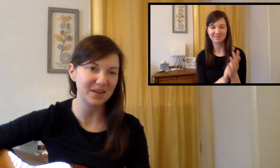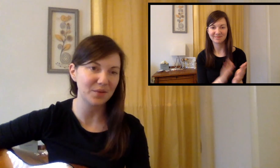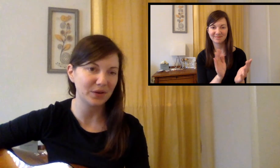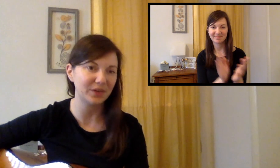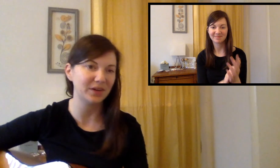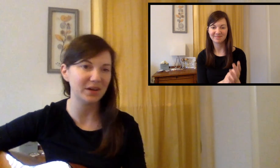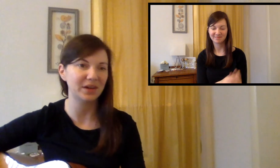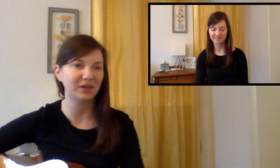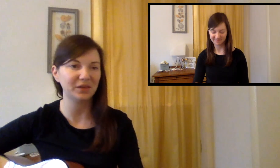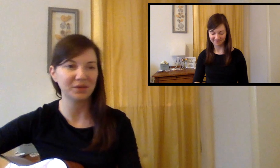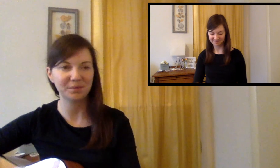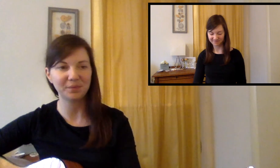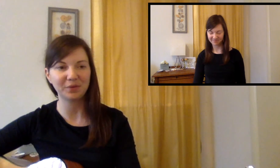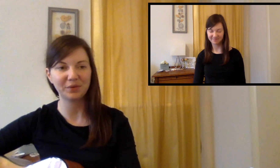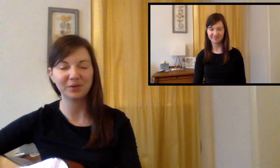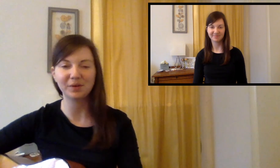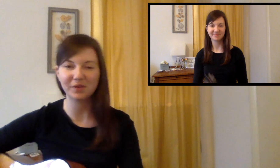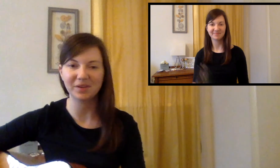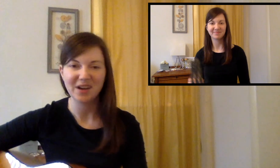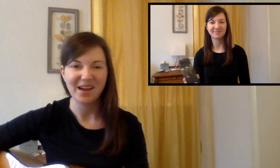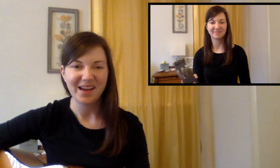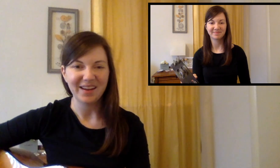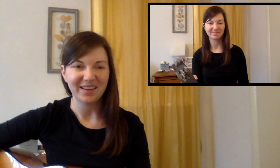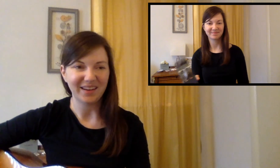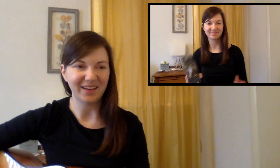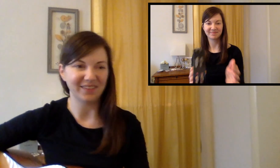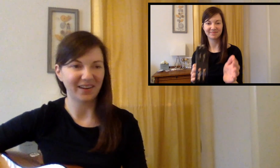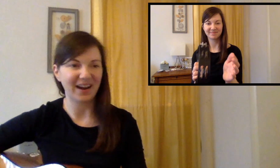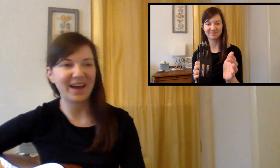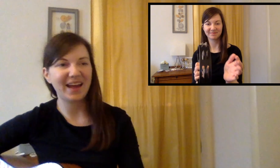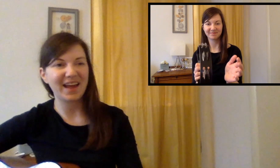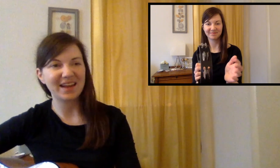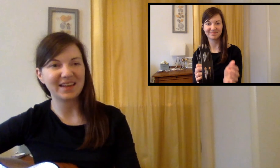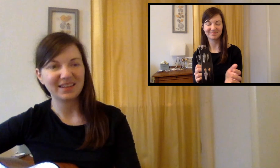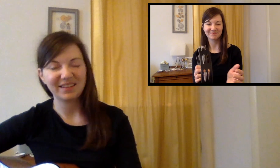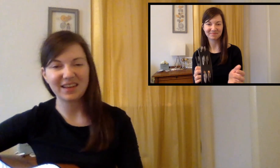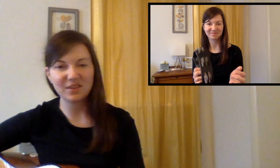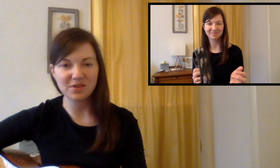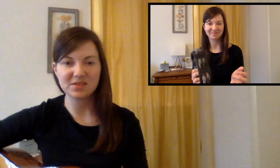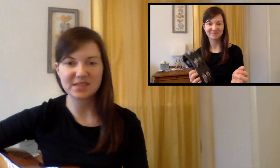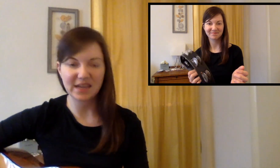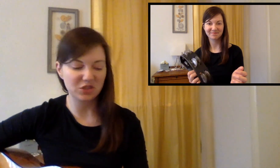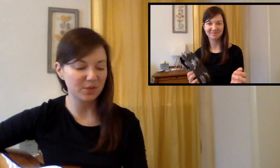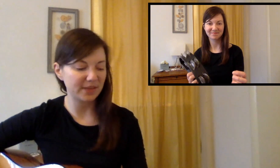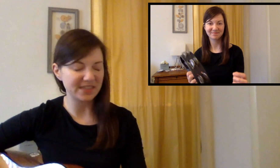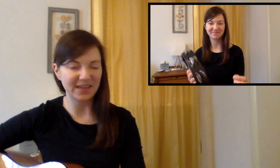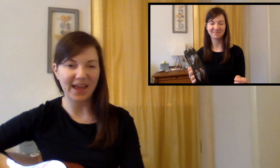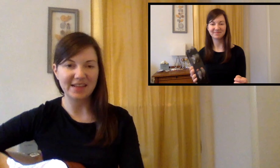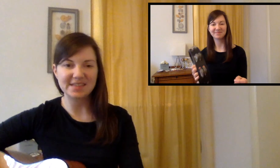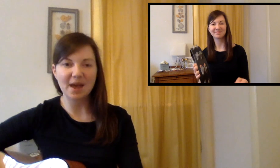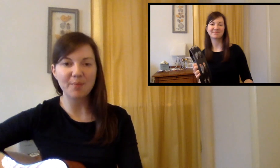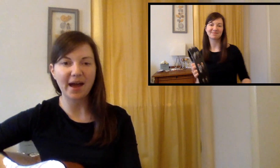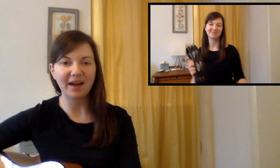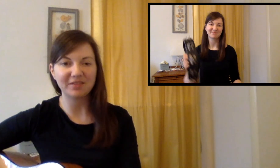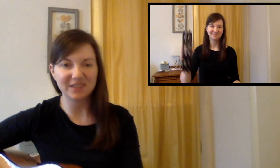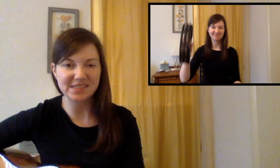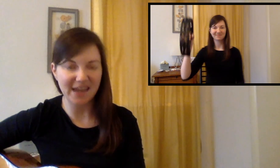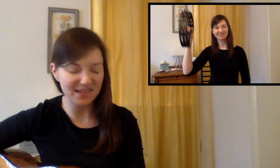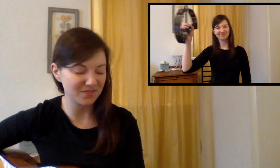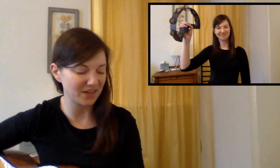war no more. Alright, get those instruments and hands up high for this last